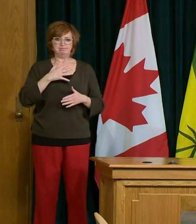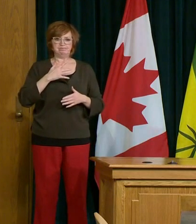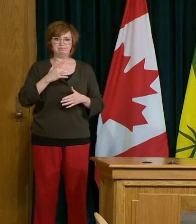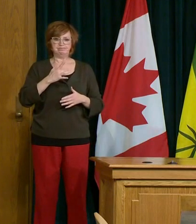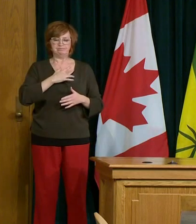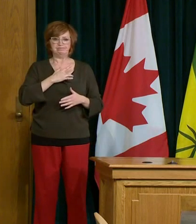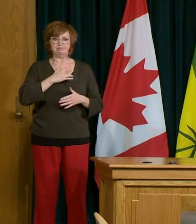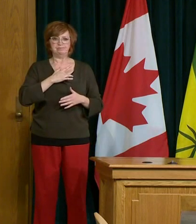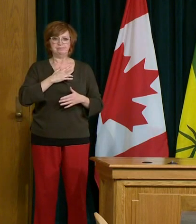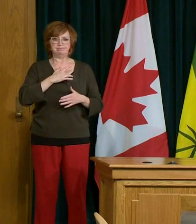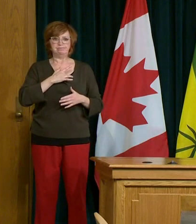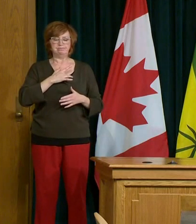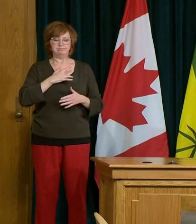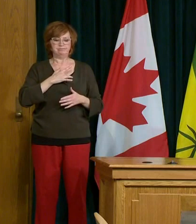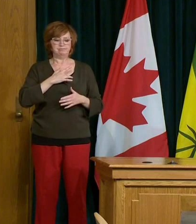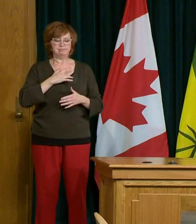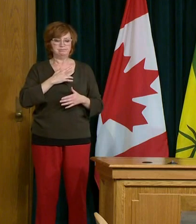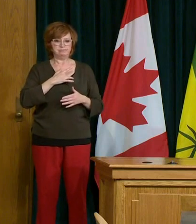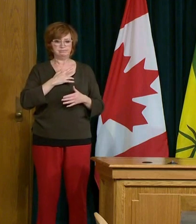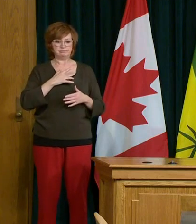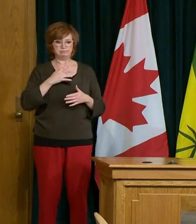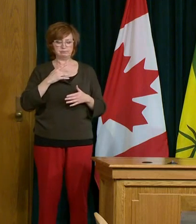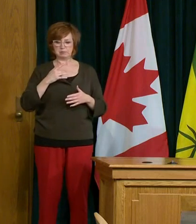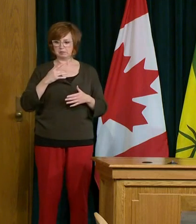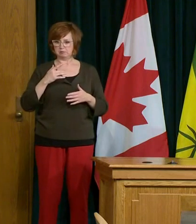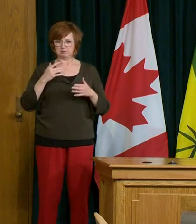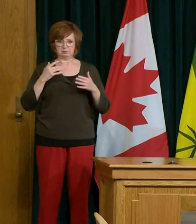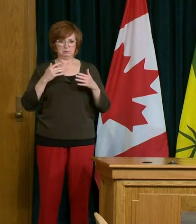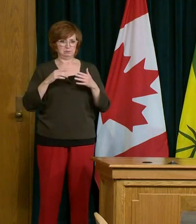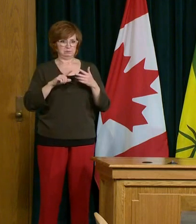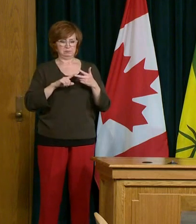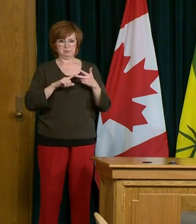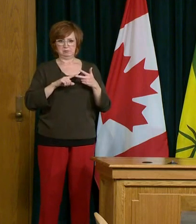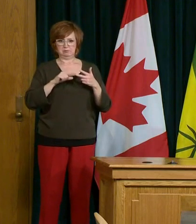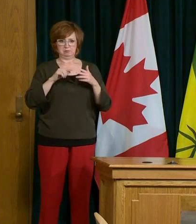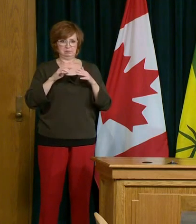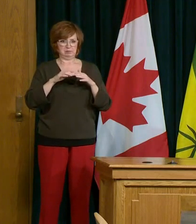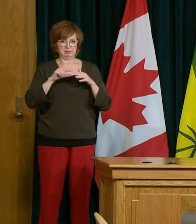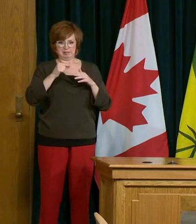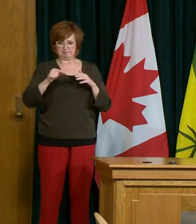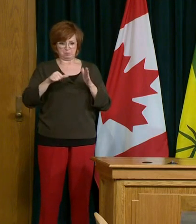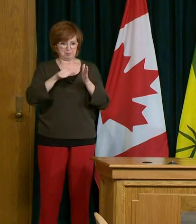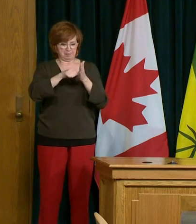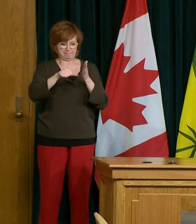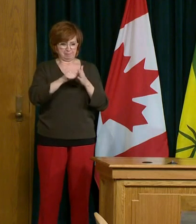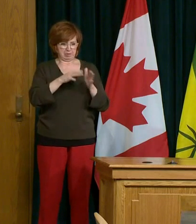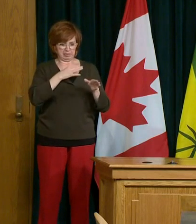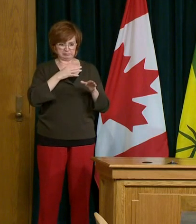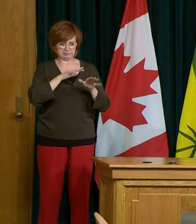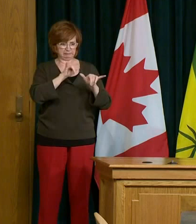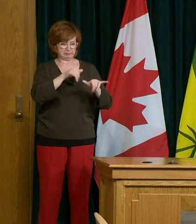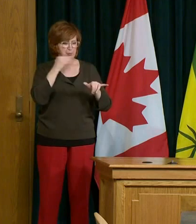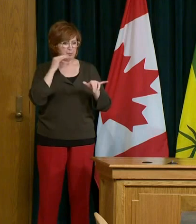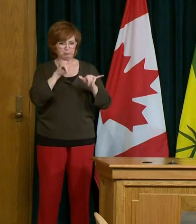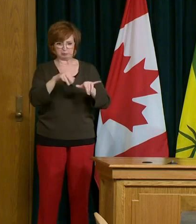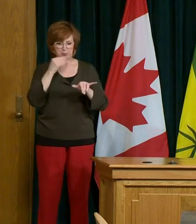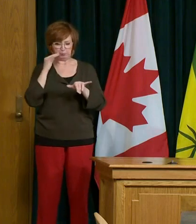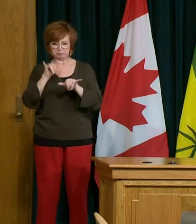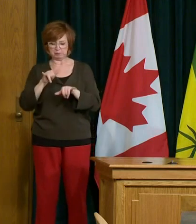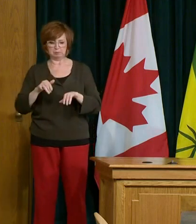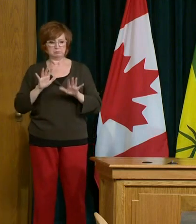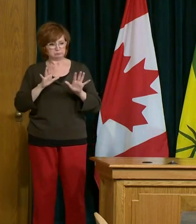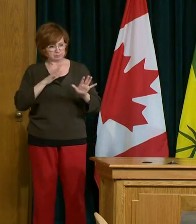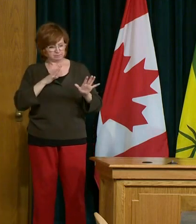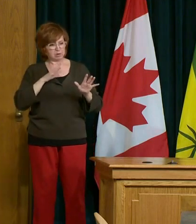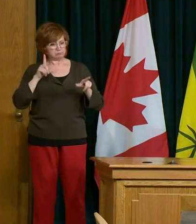now where all levels of government have been paying people to stay at home. And it's time now to start shifting our thinking as to how are we going to create the